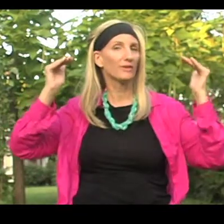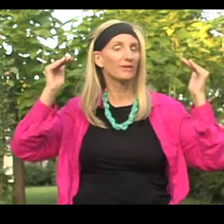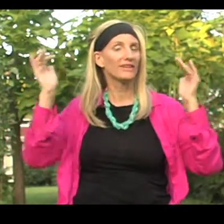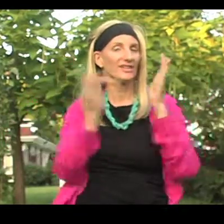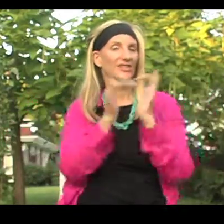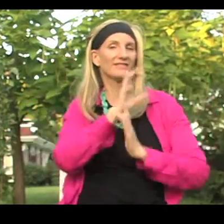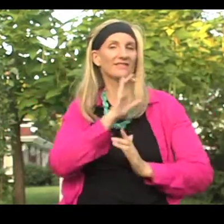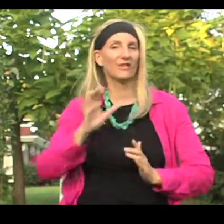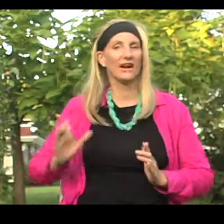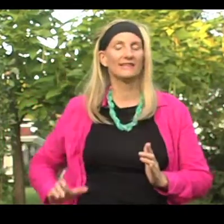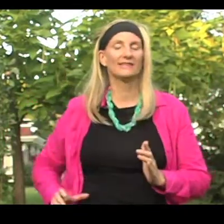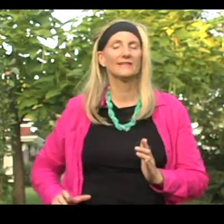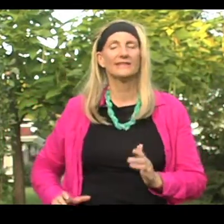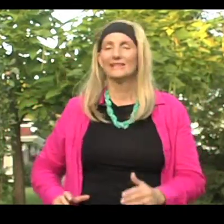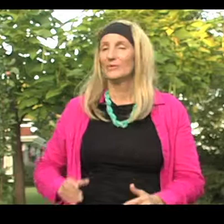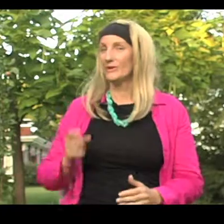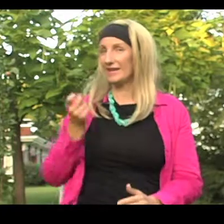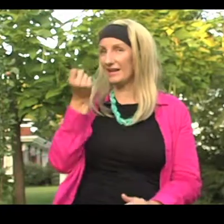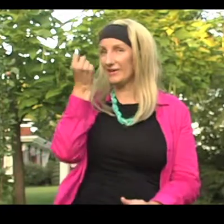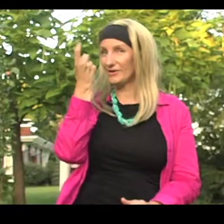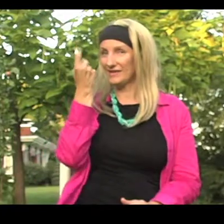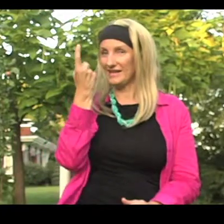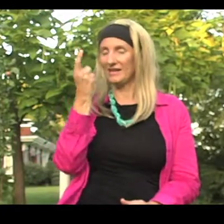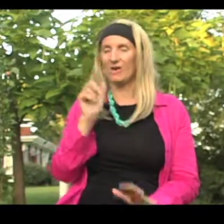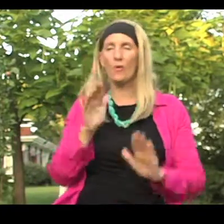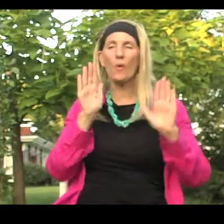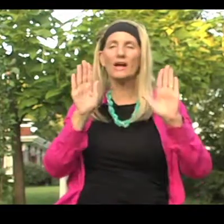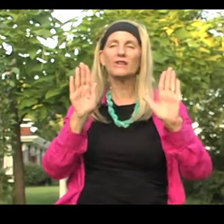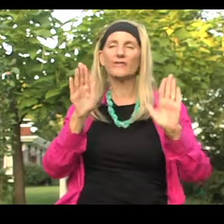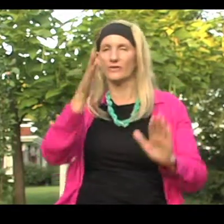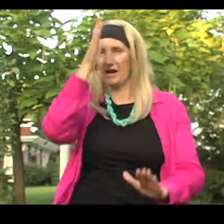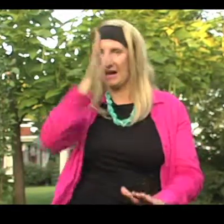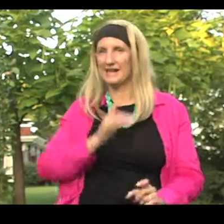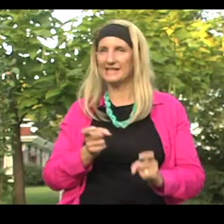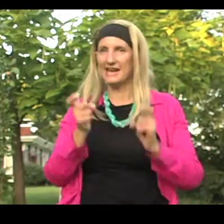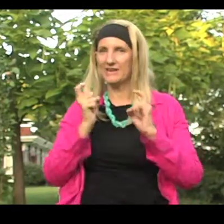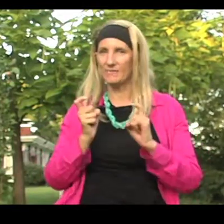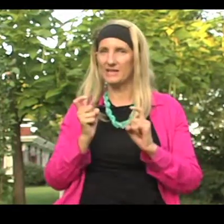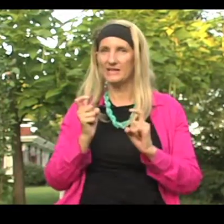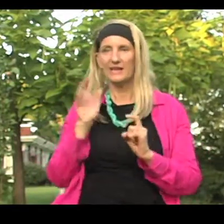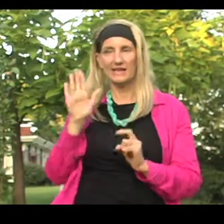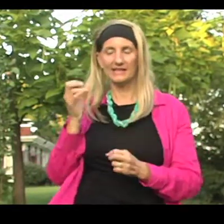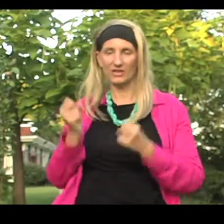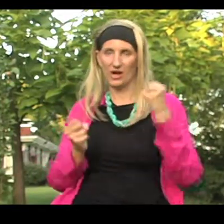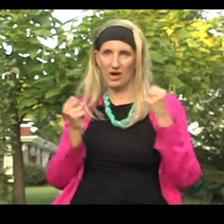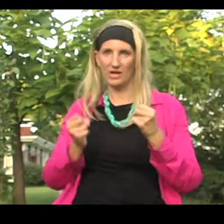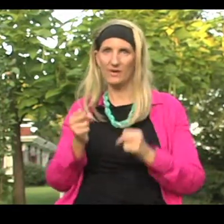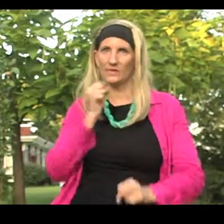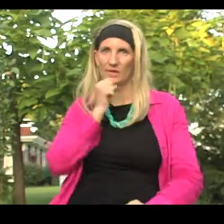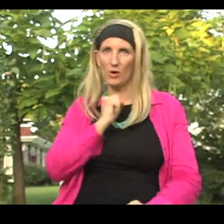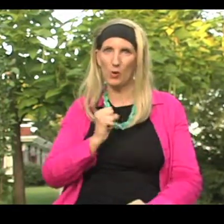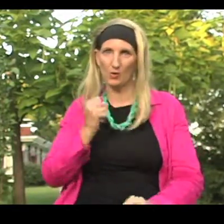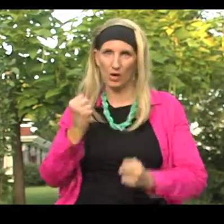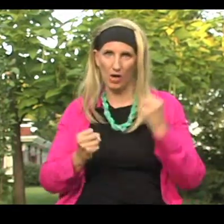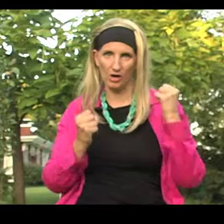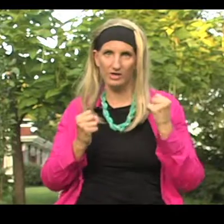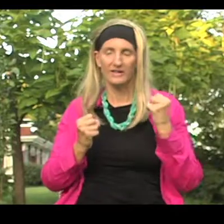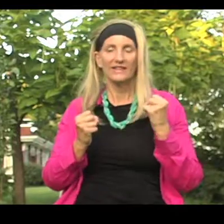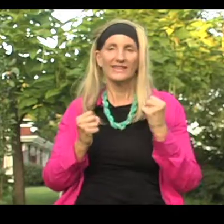in Jesus Christ. Well, you got to understand, a wonderful guy gave me his car. It was an old car. This